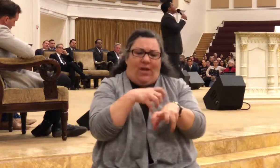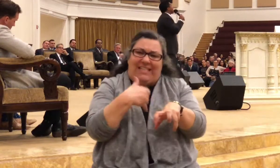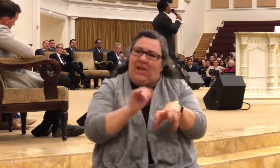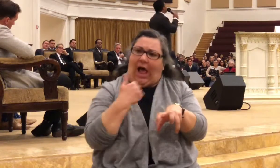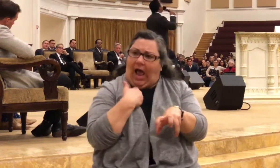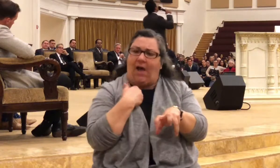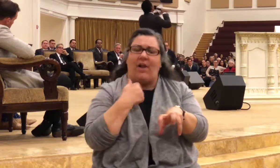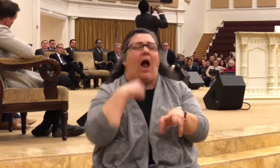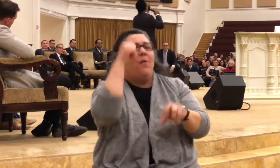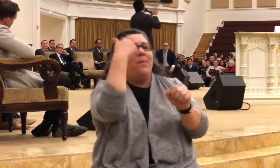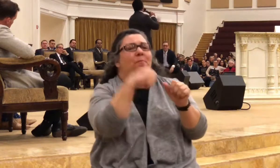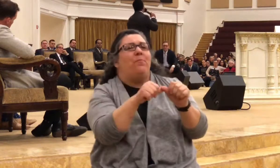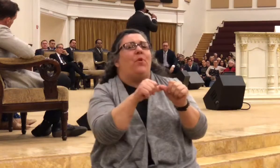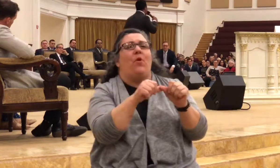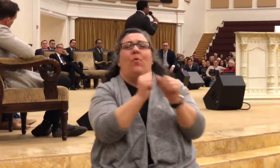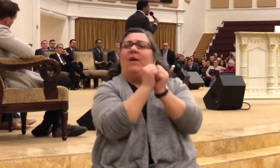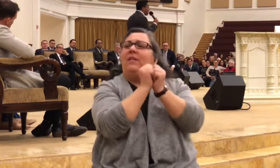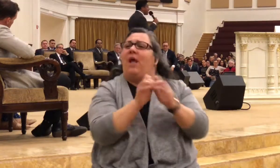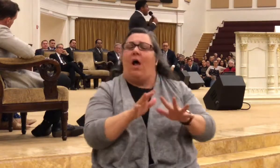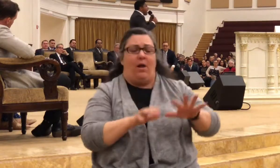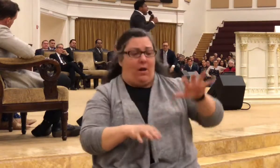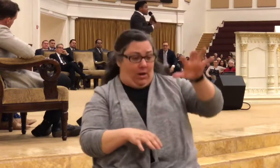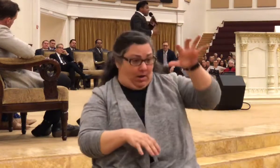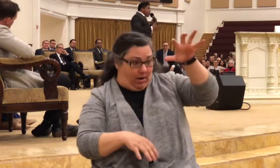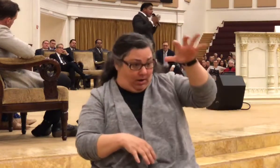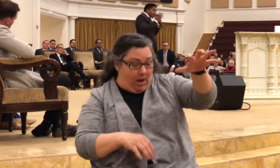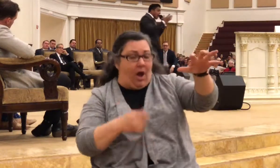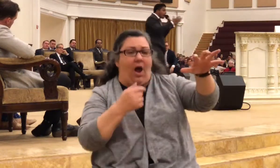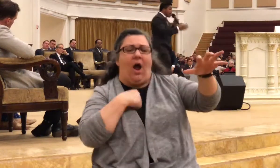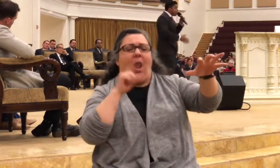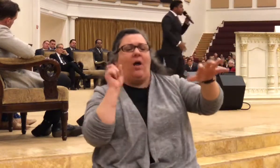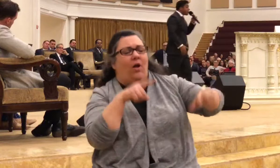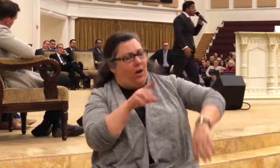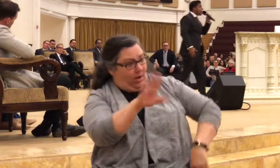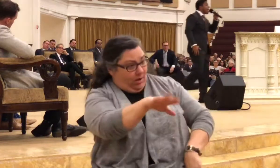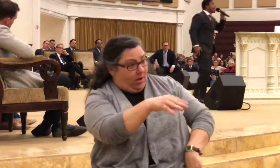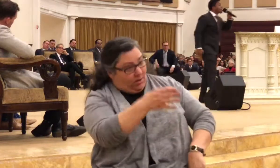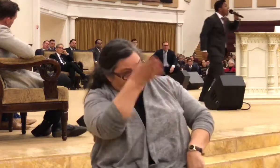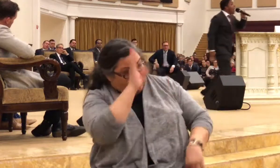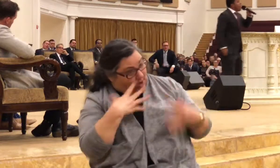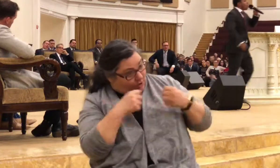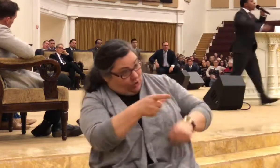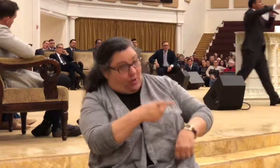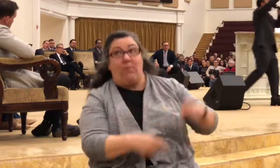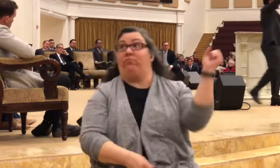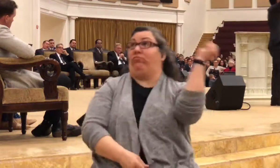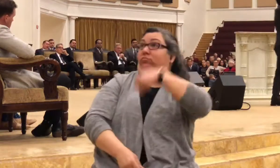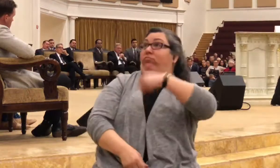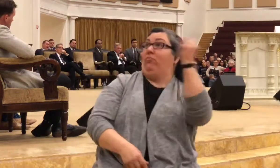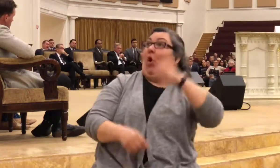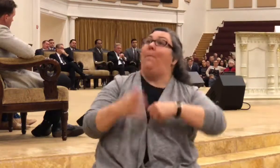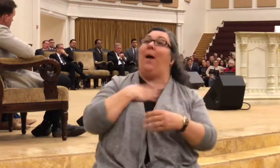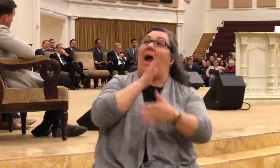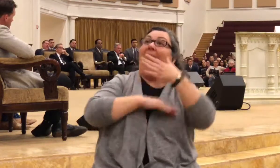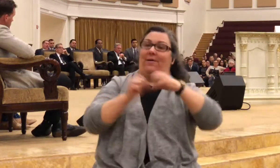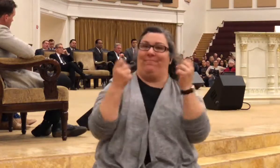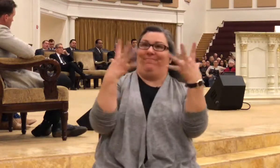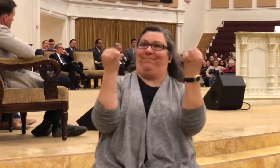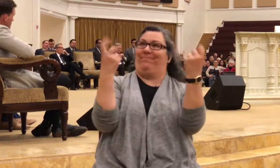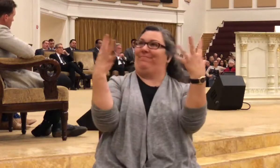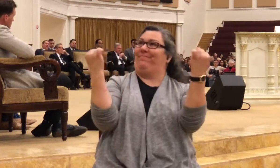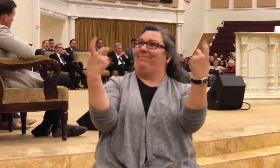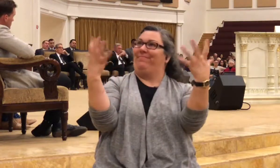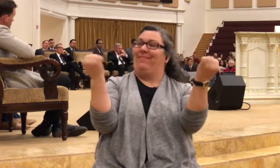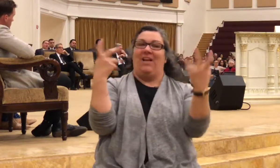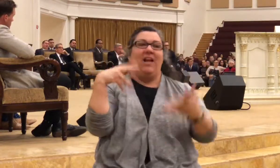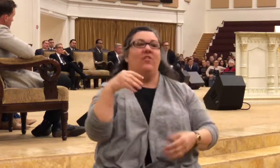of a sudden, without me even laying hands on the lady, I said, has God healed you? And she said, yes. Look, my hand in front of the entire church. She